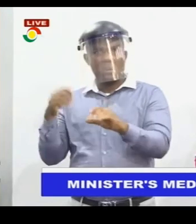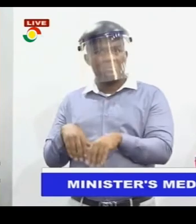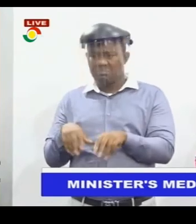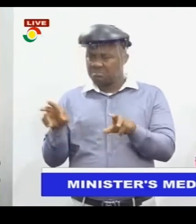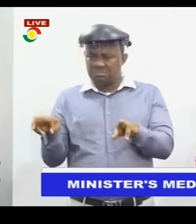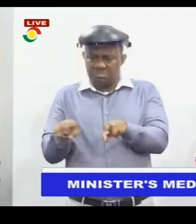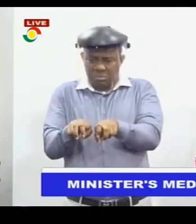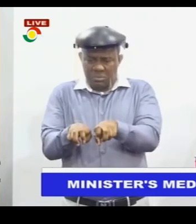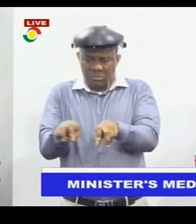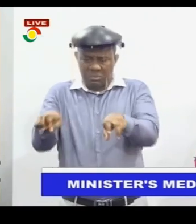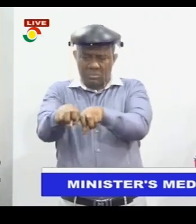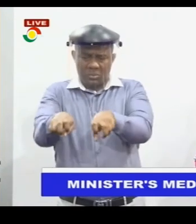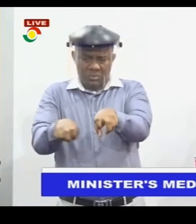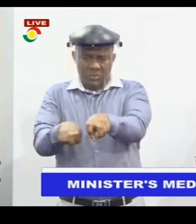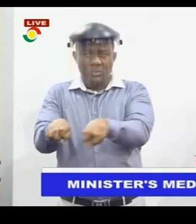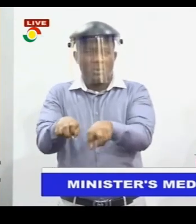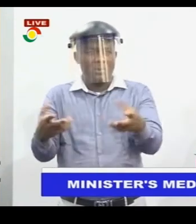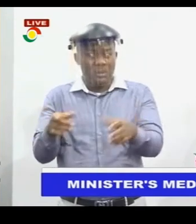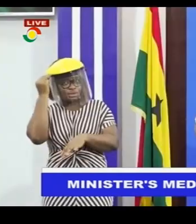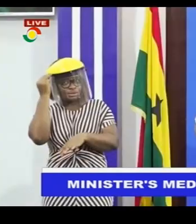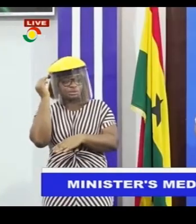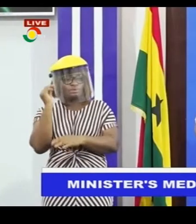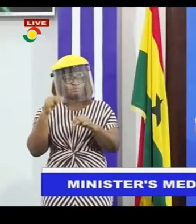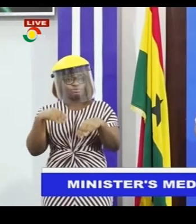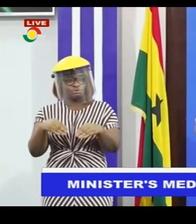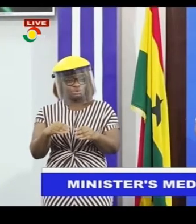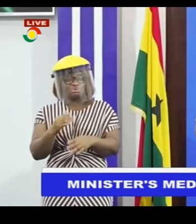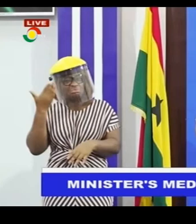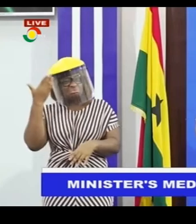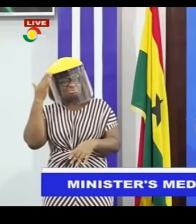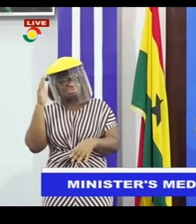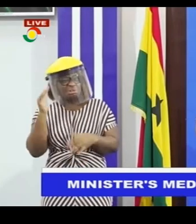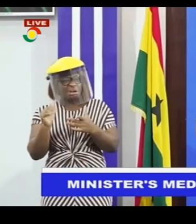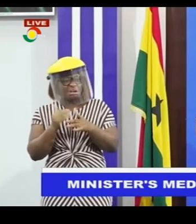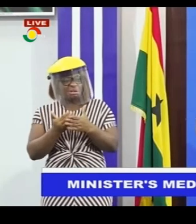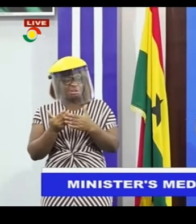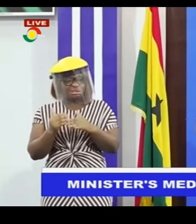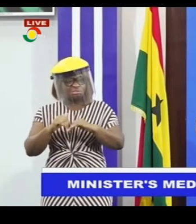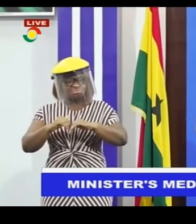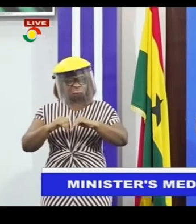distancing protocols. Are they exempted from it? No, we are not aware of any exemptions to